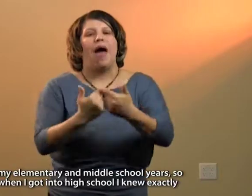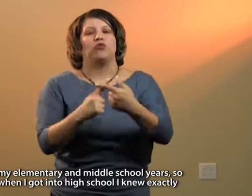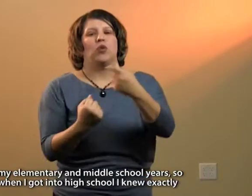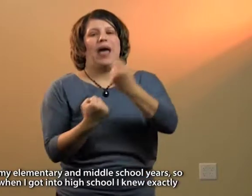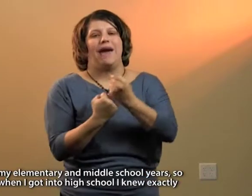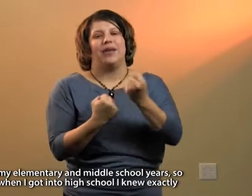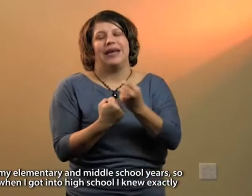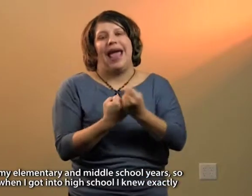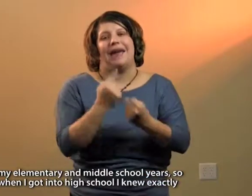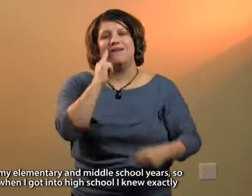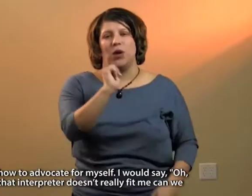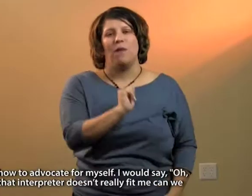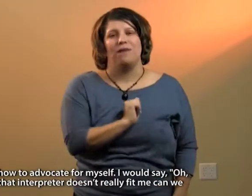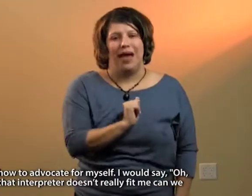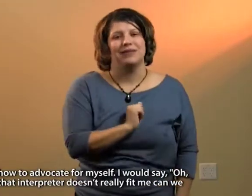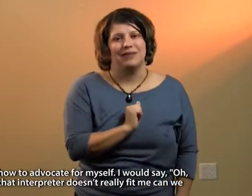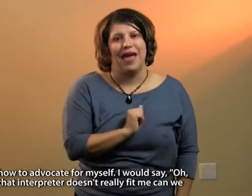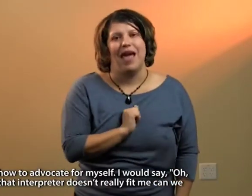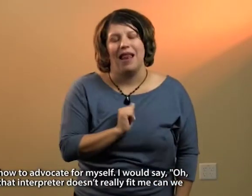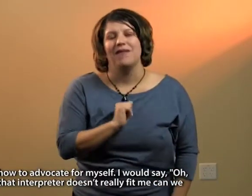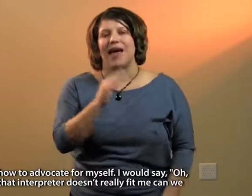high school, I knew exactly how to advocate for myself